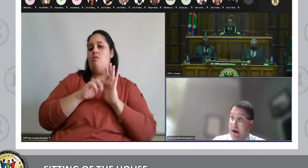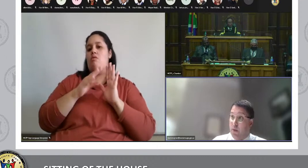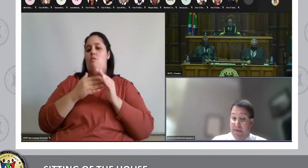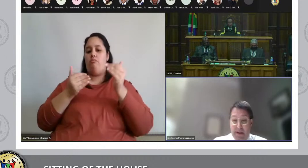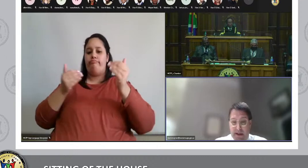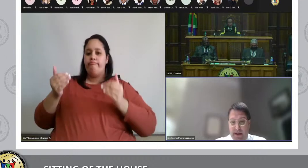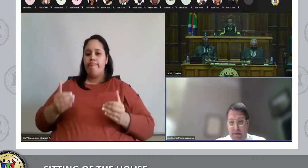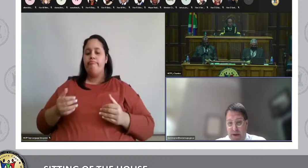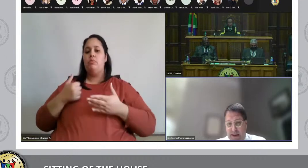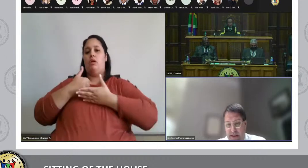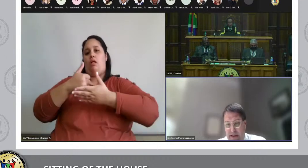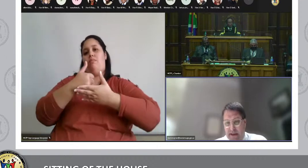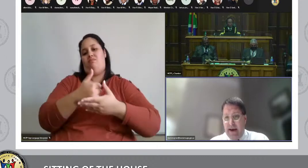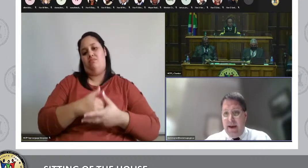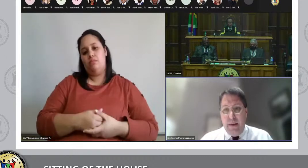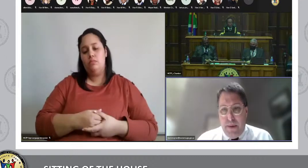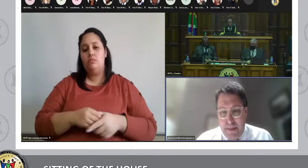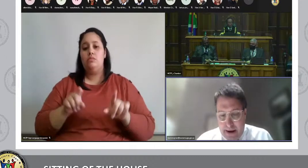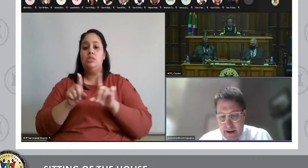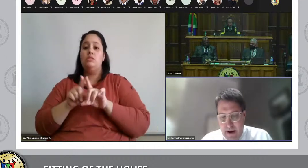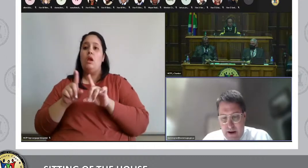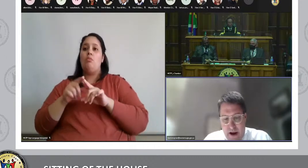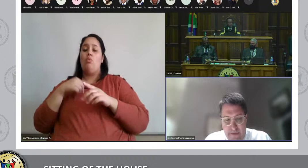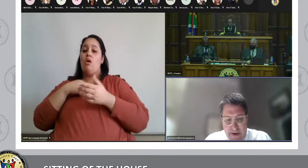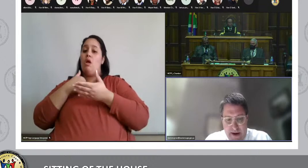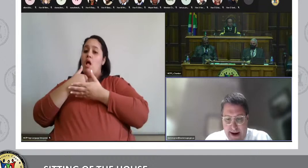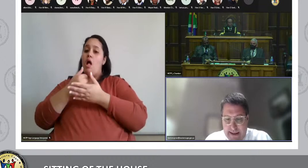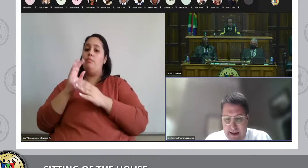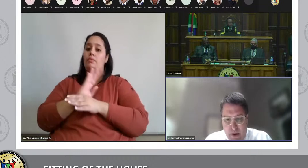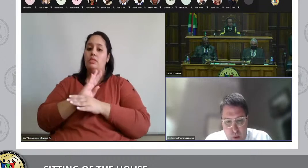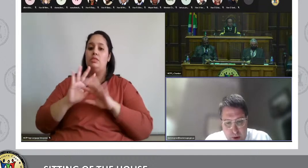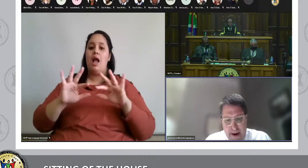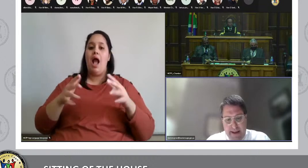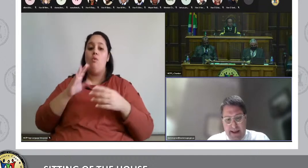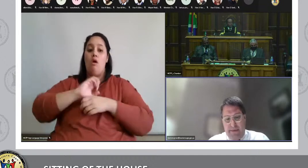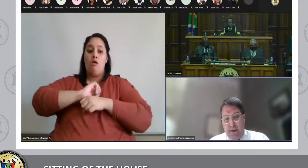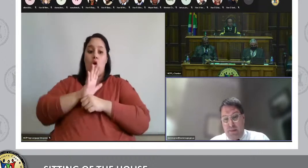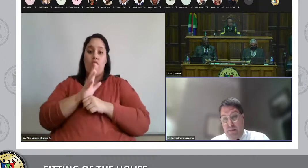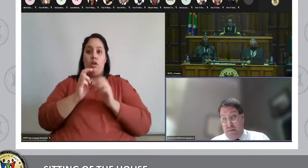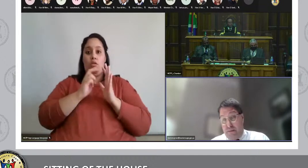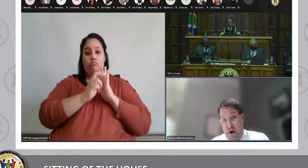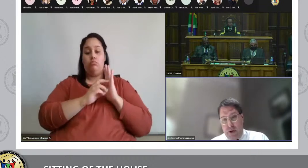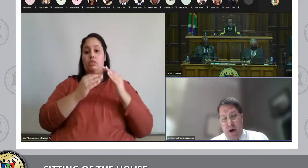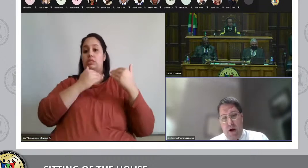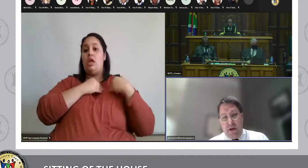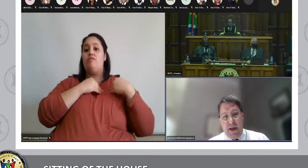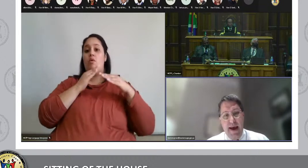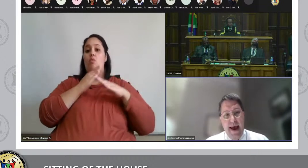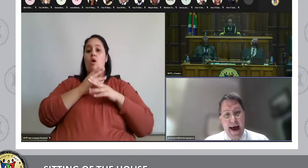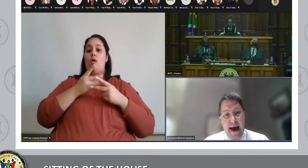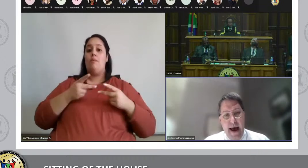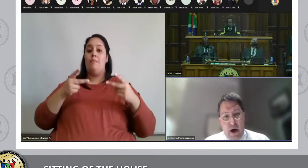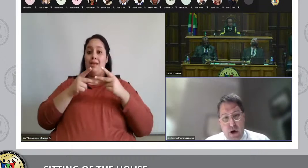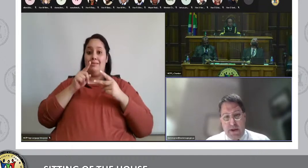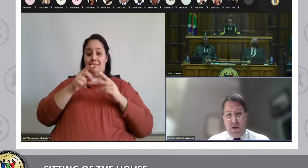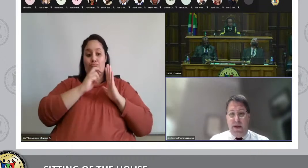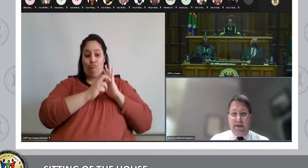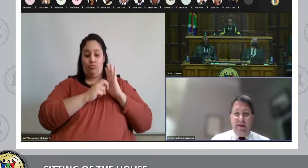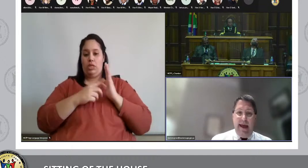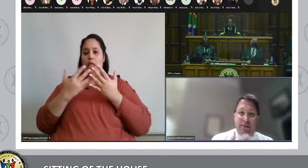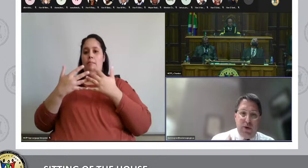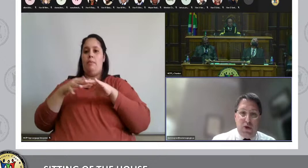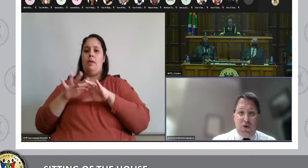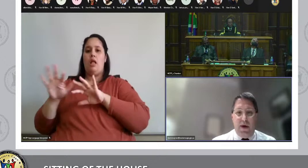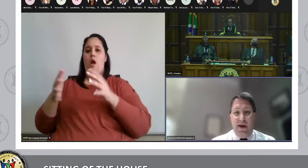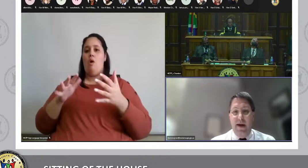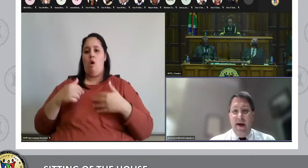landscape, and we've assisted businesses implement COVID-19 workplace safety protocols across the